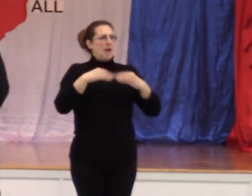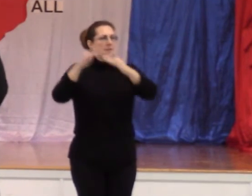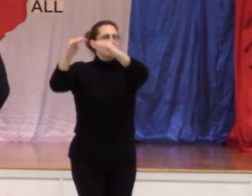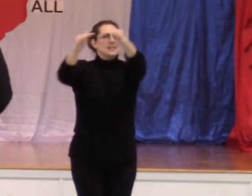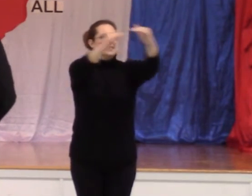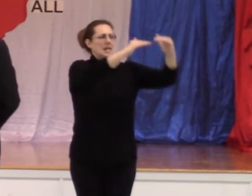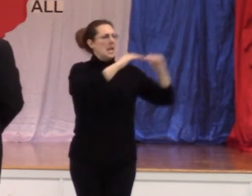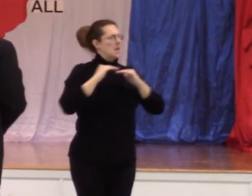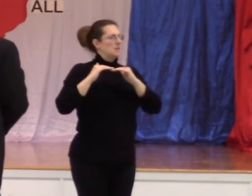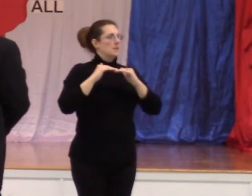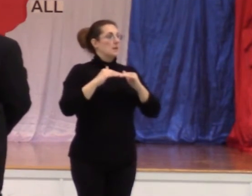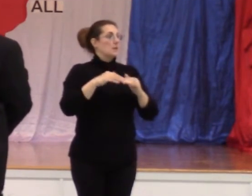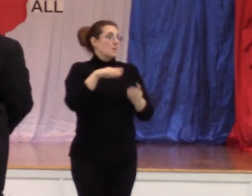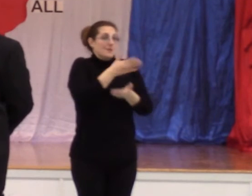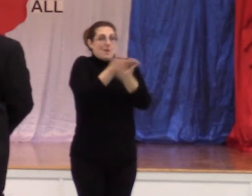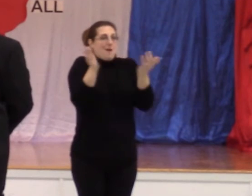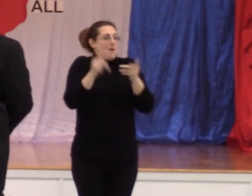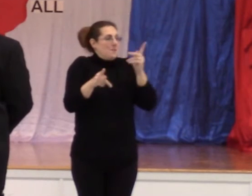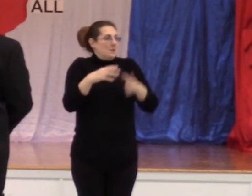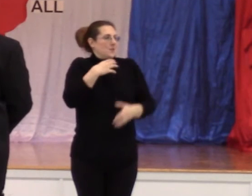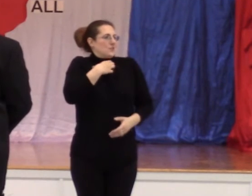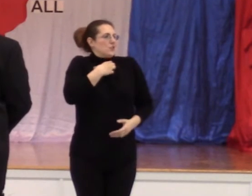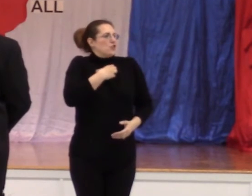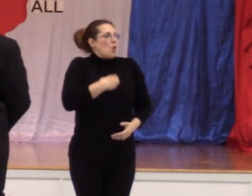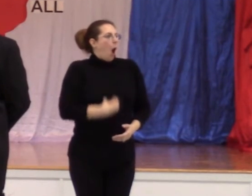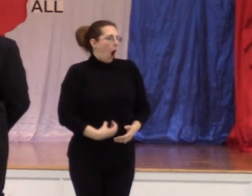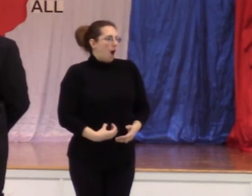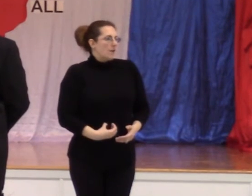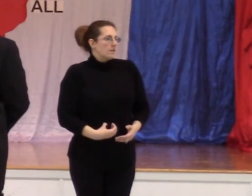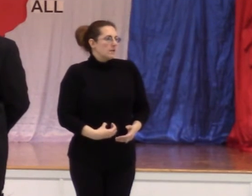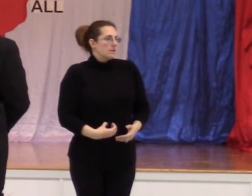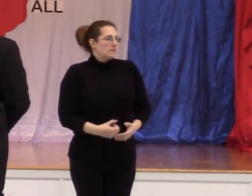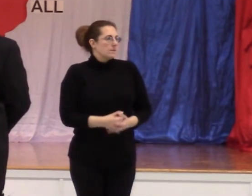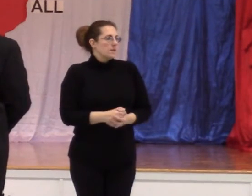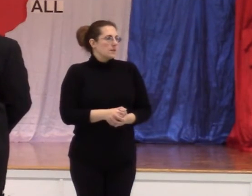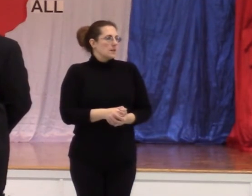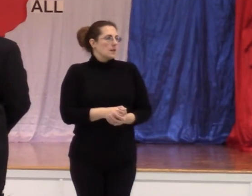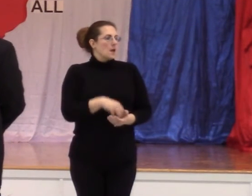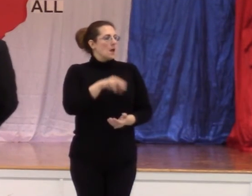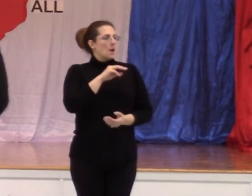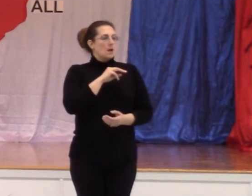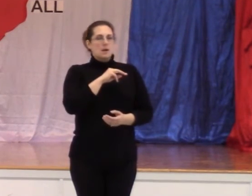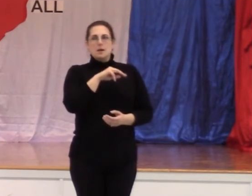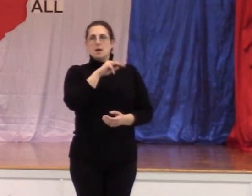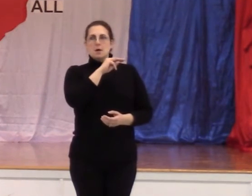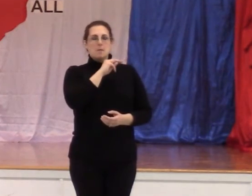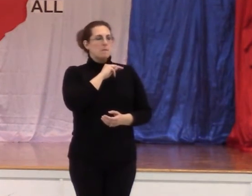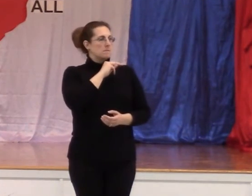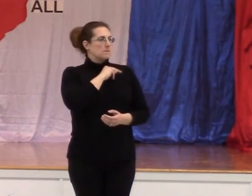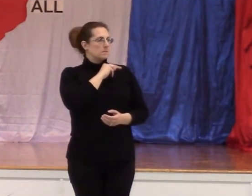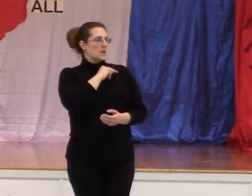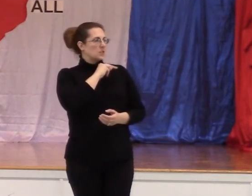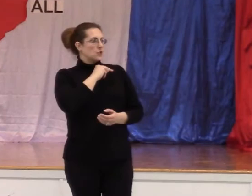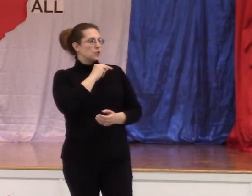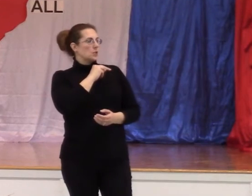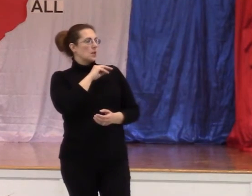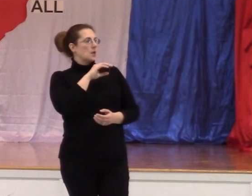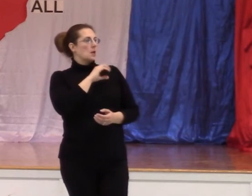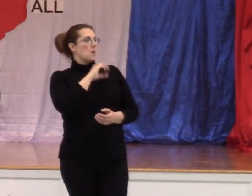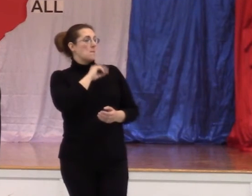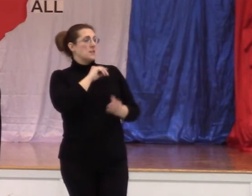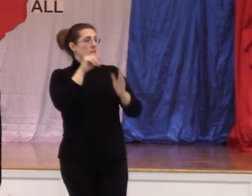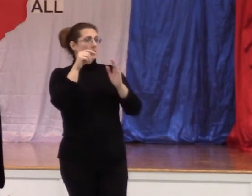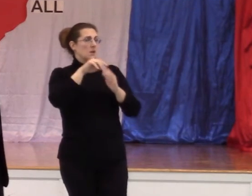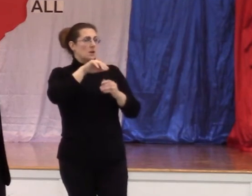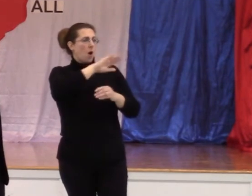Okay? Münster is put down. Almost everyone that was a part of it is killed.